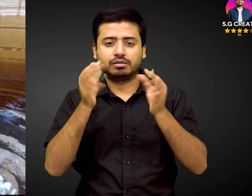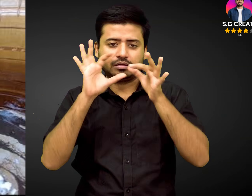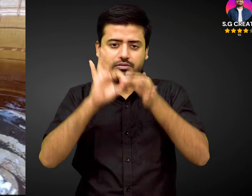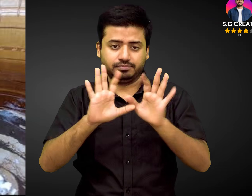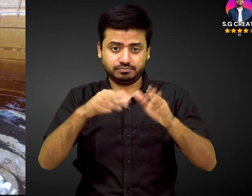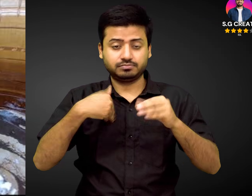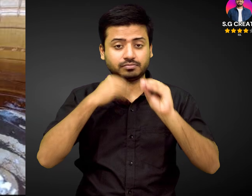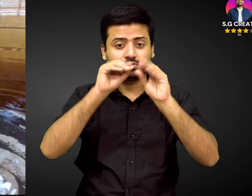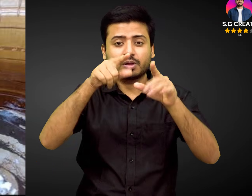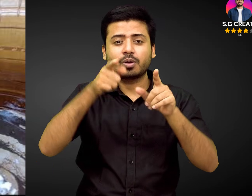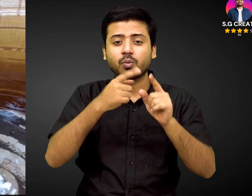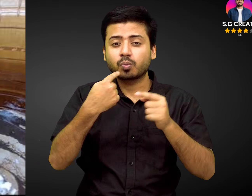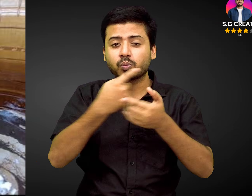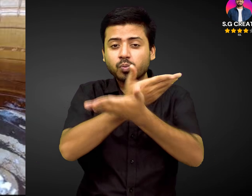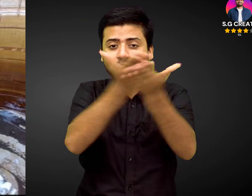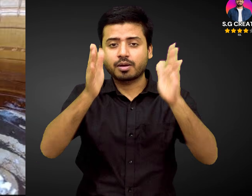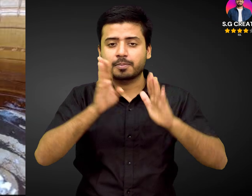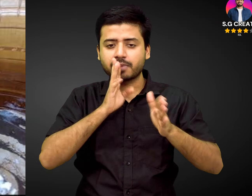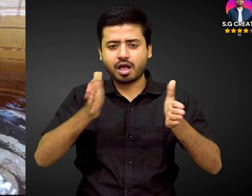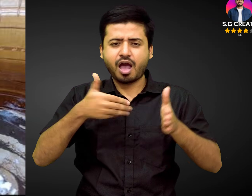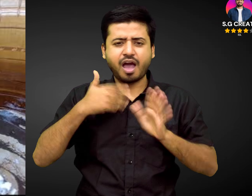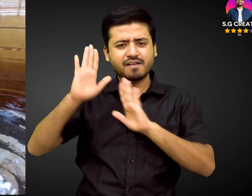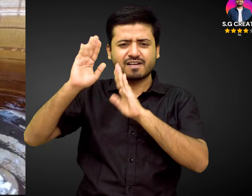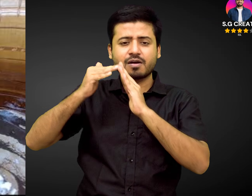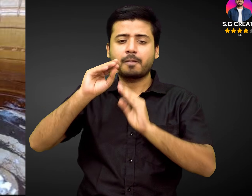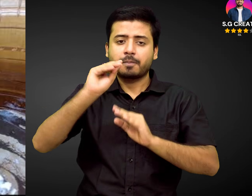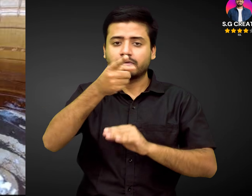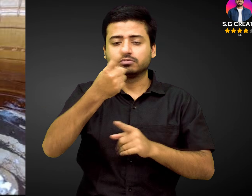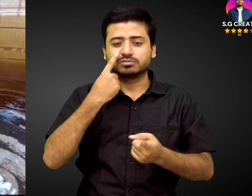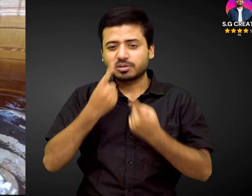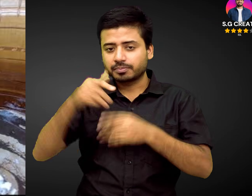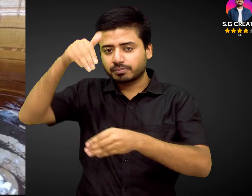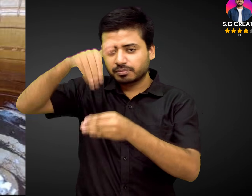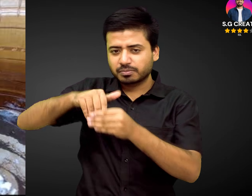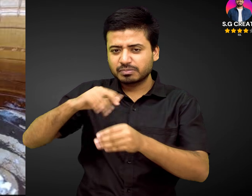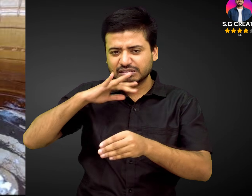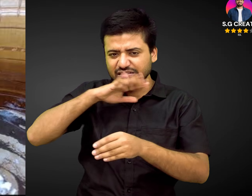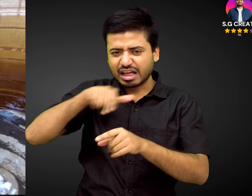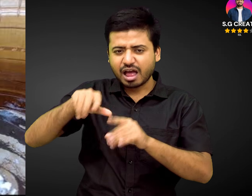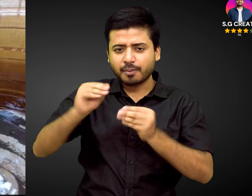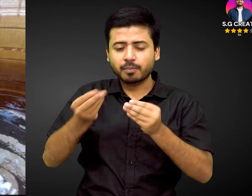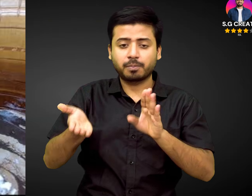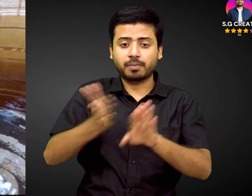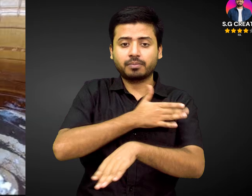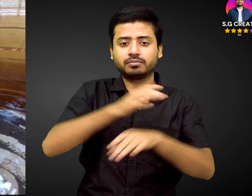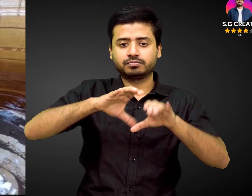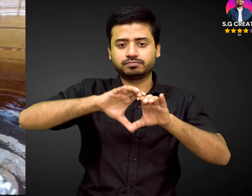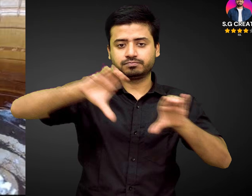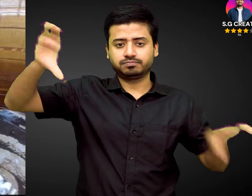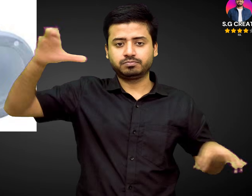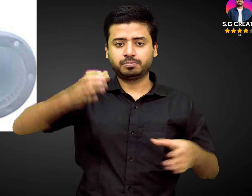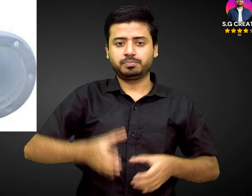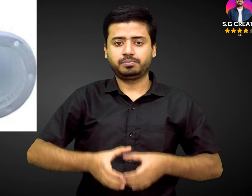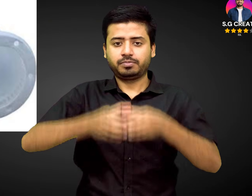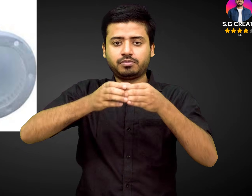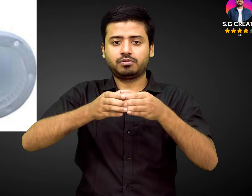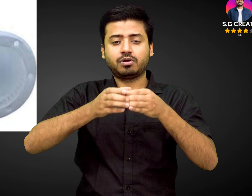and encouraging natural foraging behaviors in shy or nocturnal species. Whole house water storage tanks. If the wood